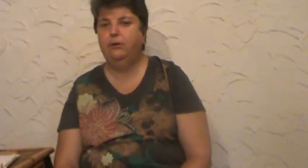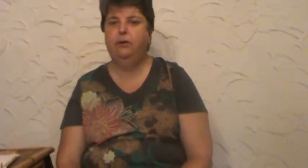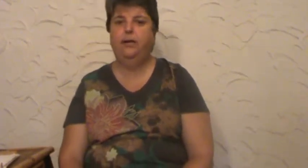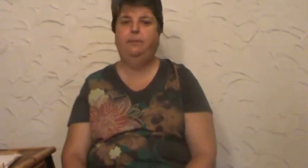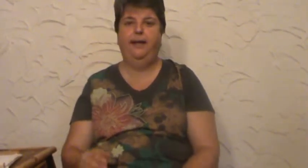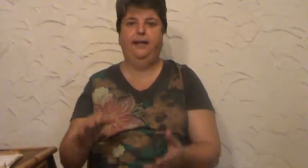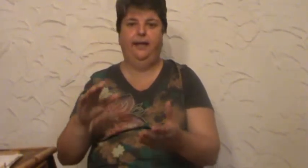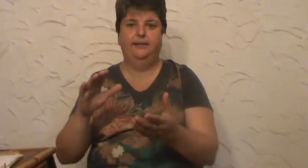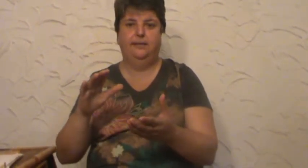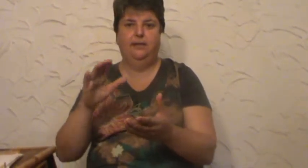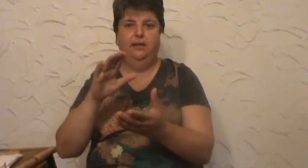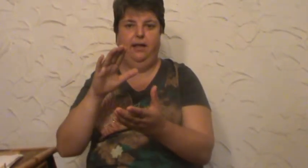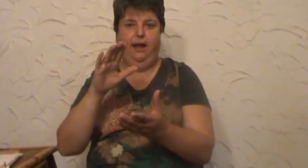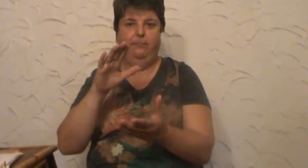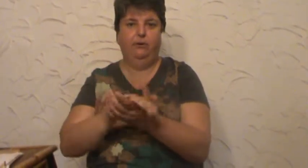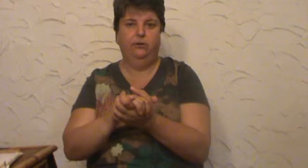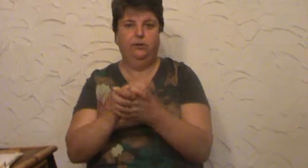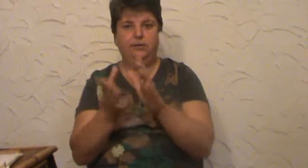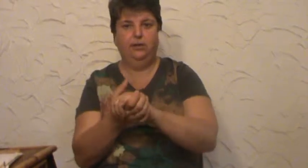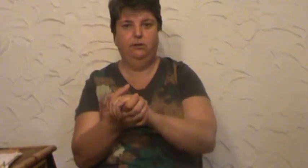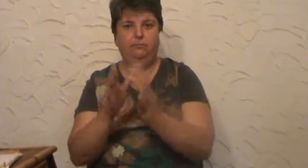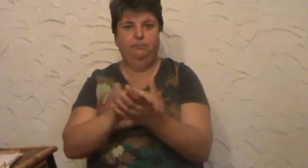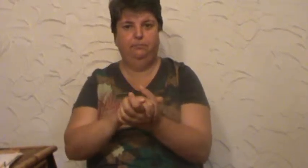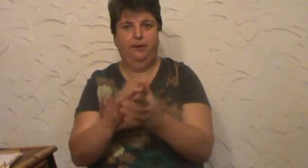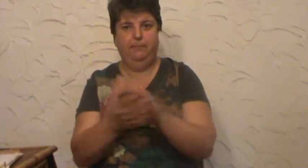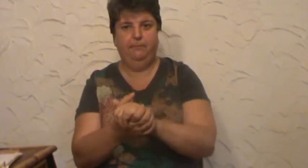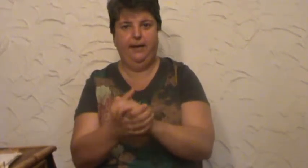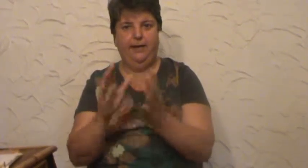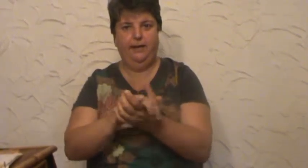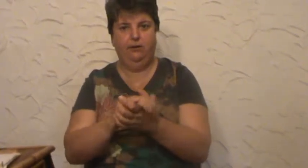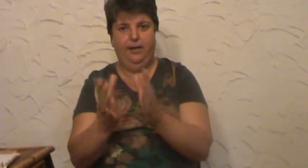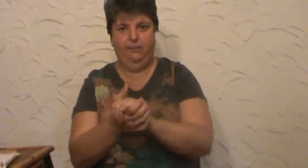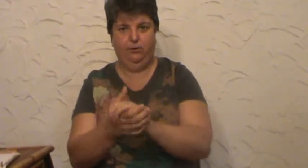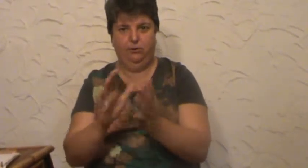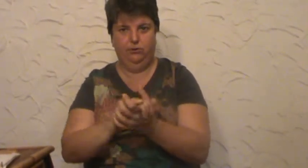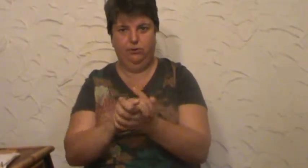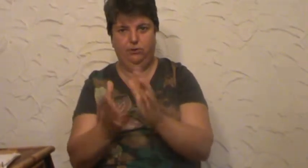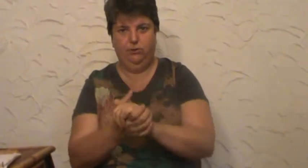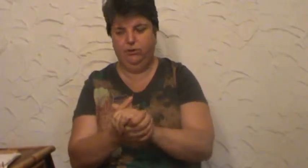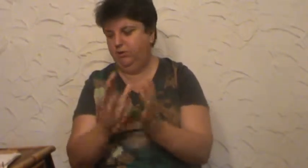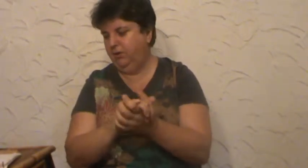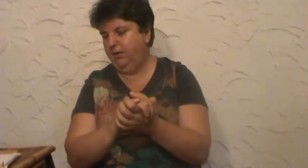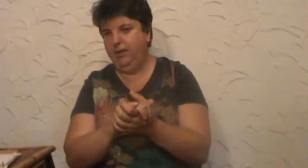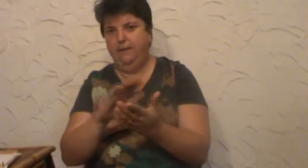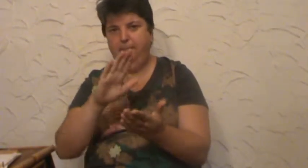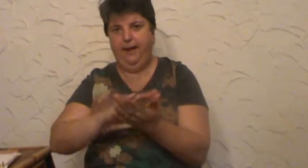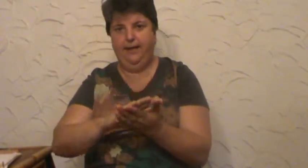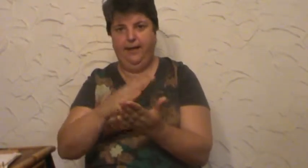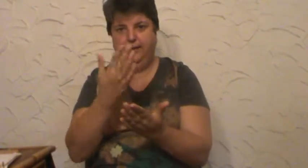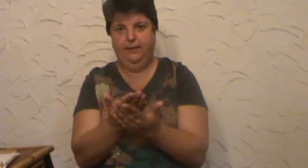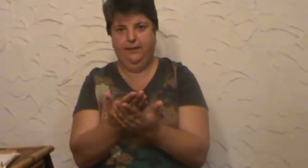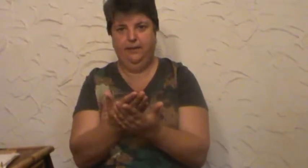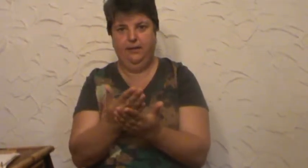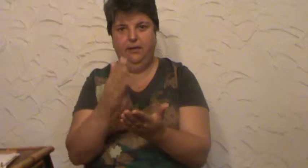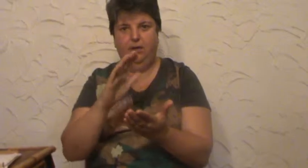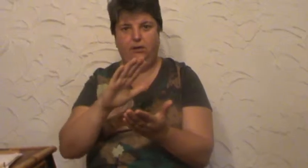Hamburger and pancakes. Hamburger, just like you're making out hamburgers. Pancake, you